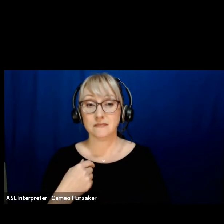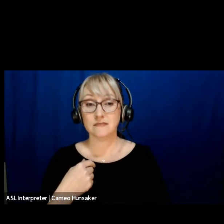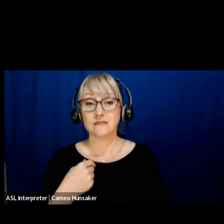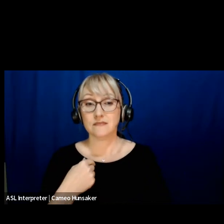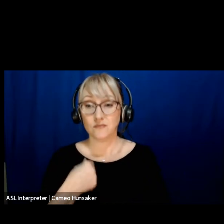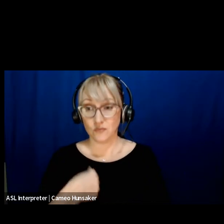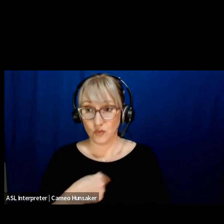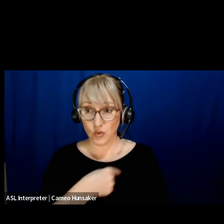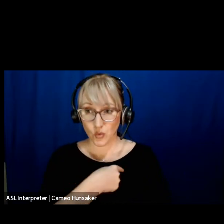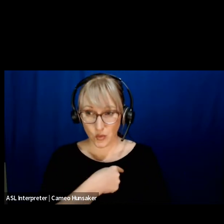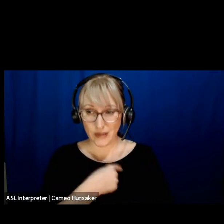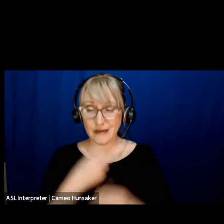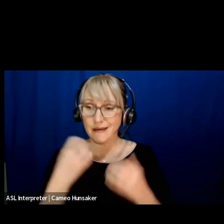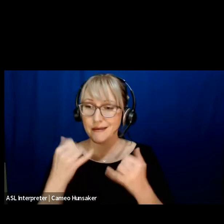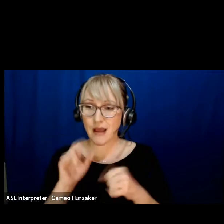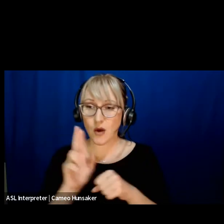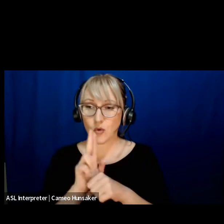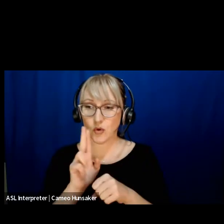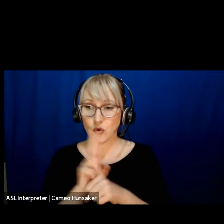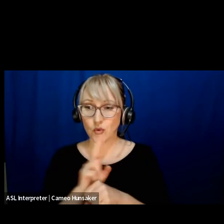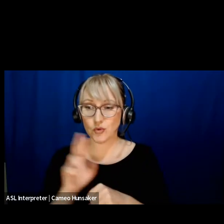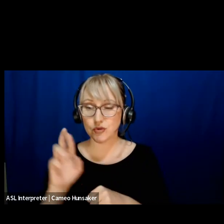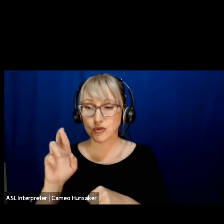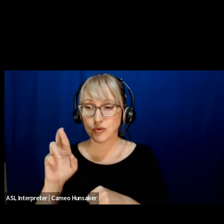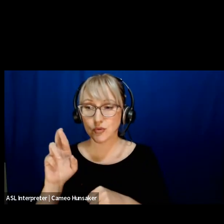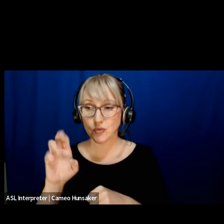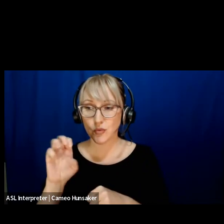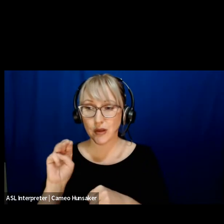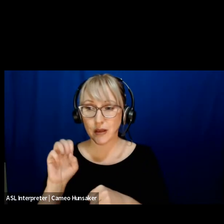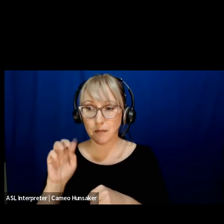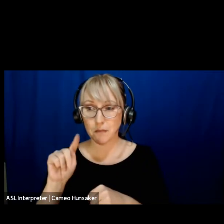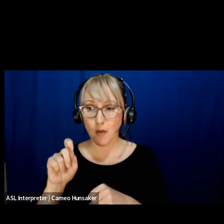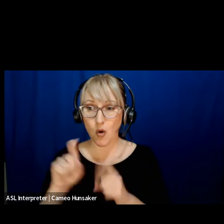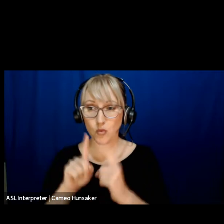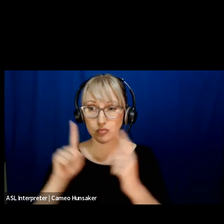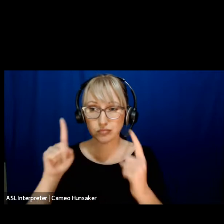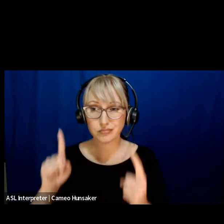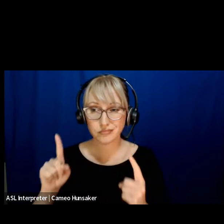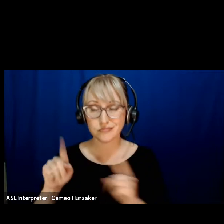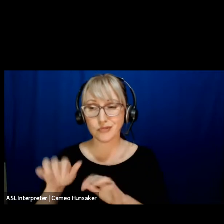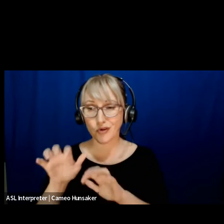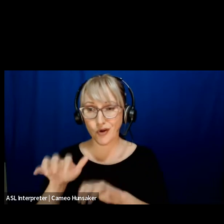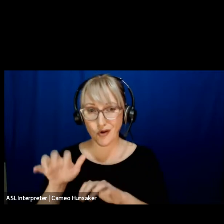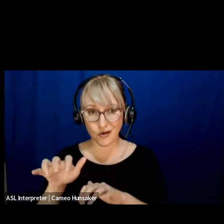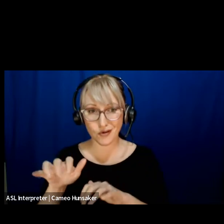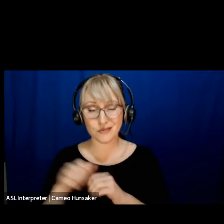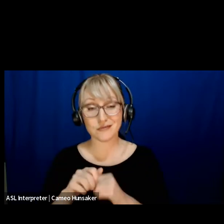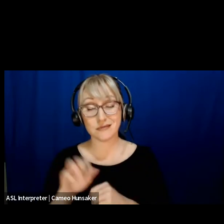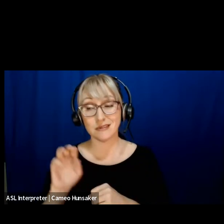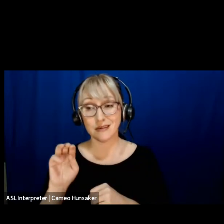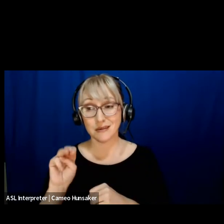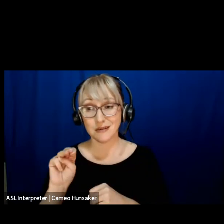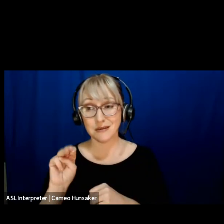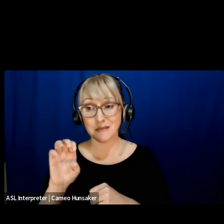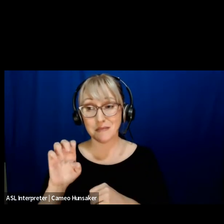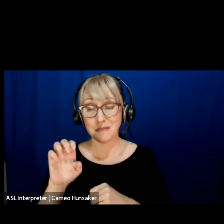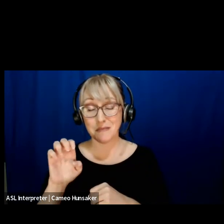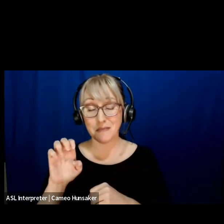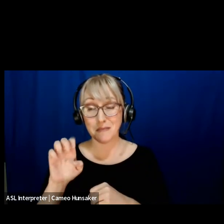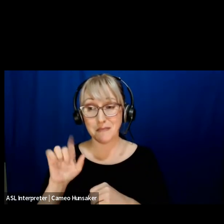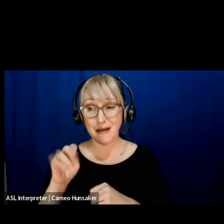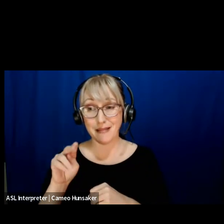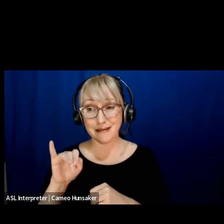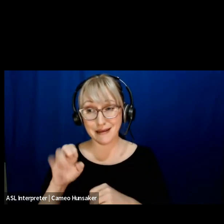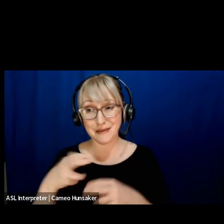CART. As Melanie has said, and probably agrees, is that having off-site